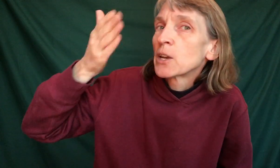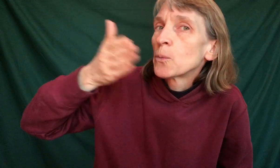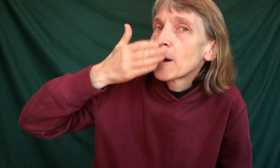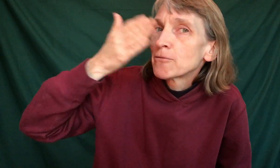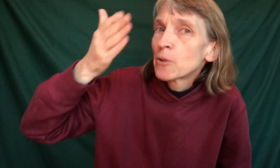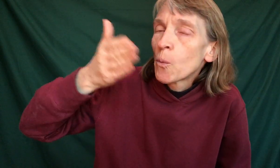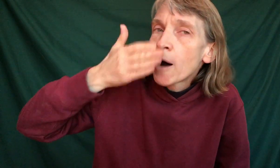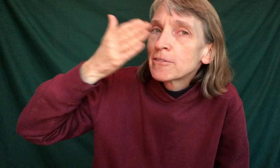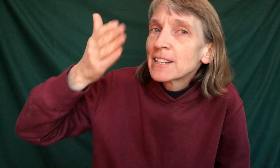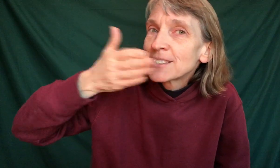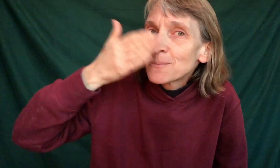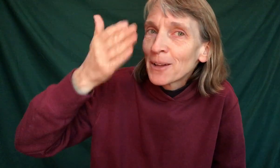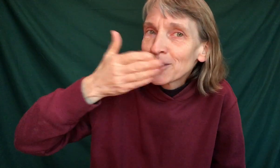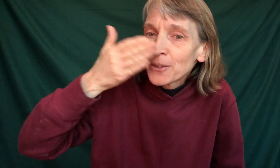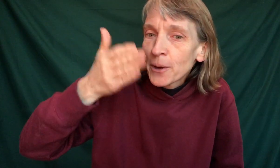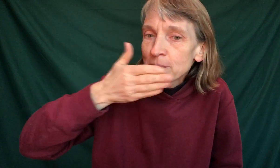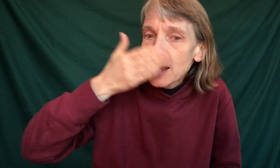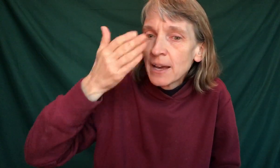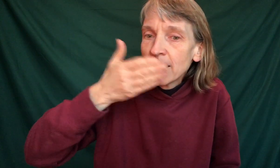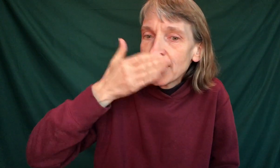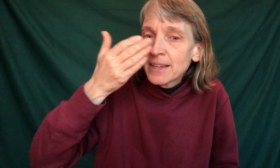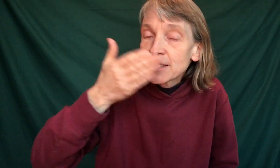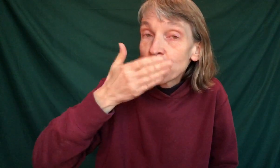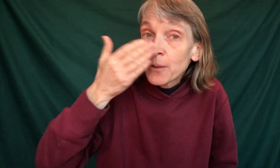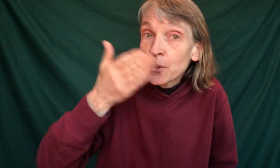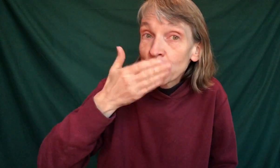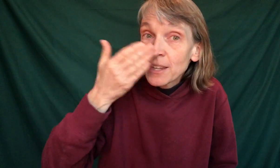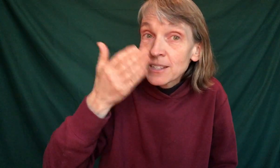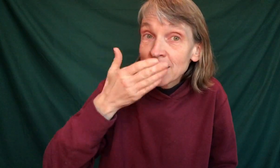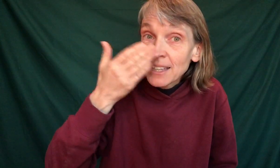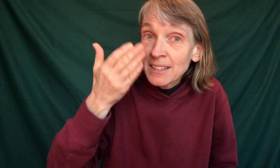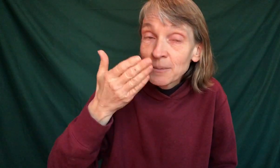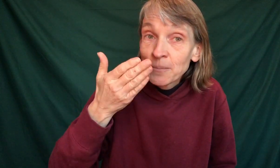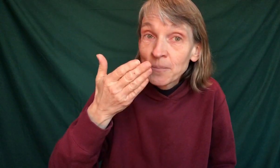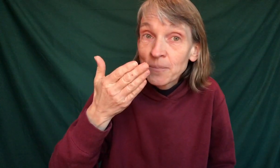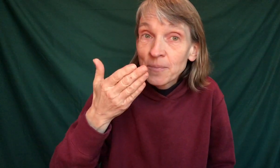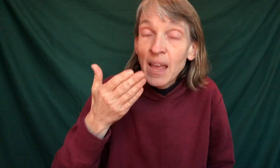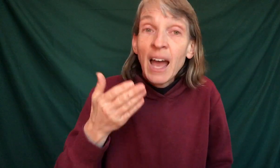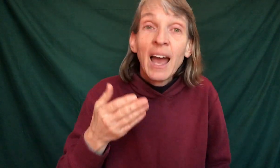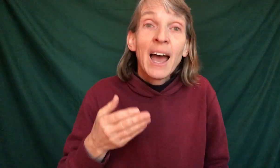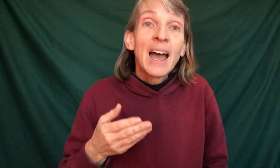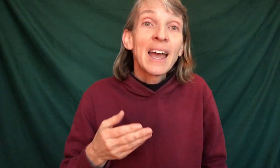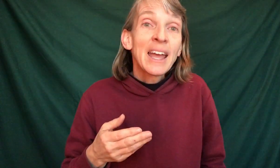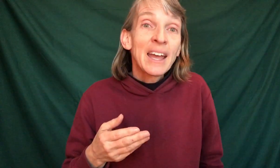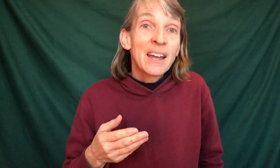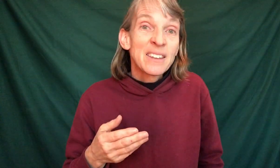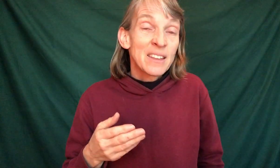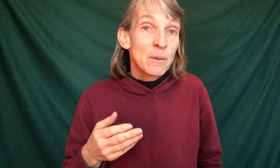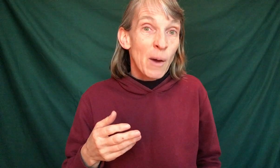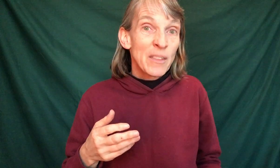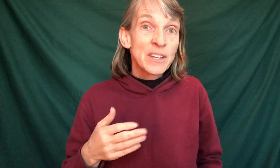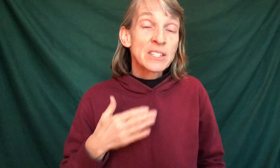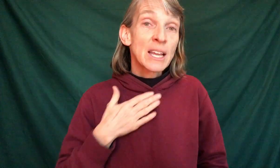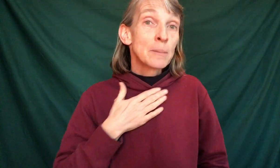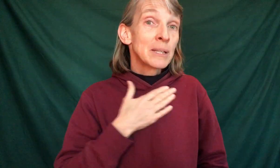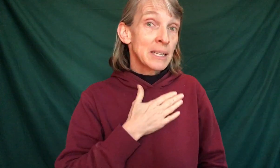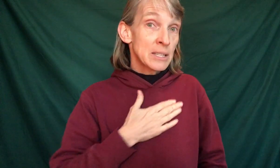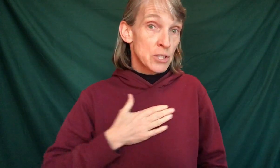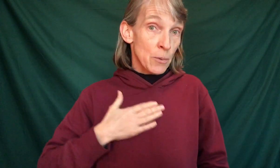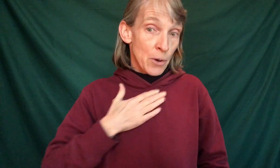you're wafting a smell near your nose. He smelled good things to eat. And then the wild things said, please don't